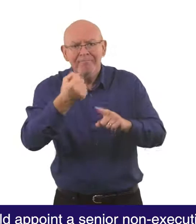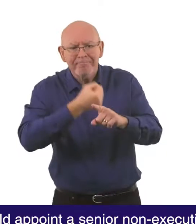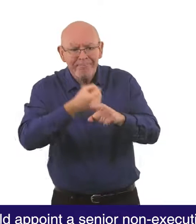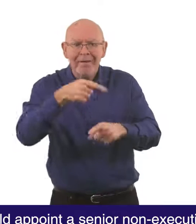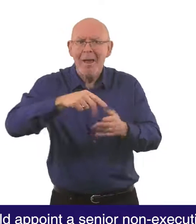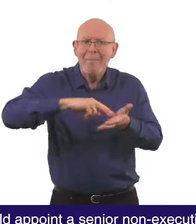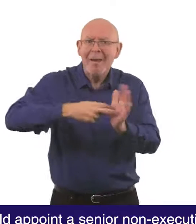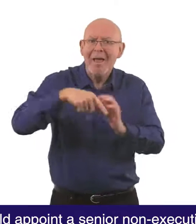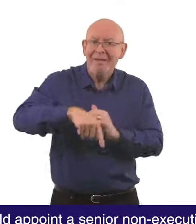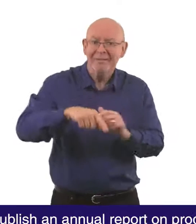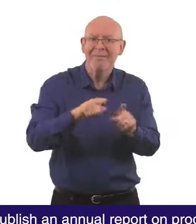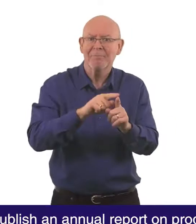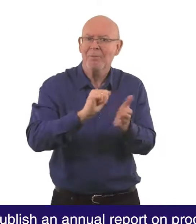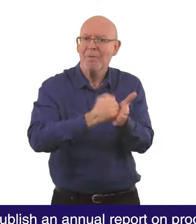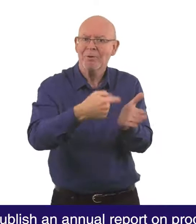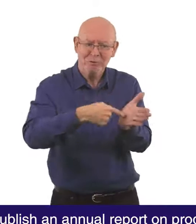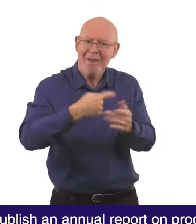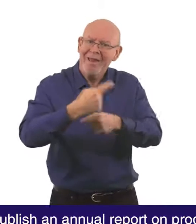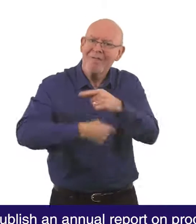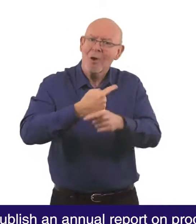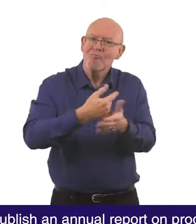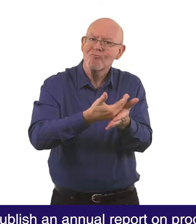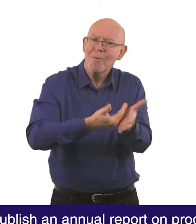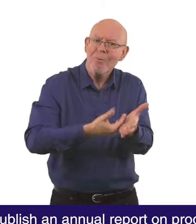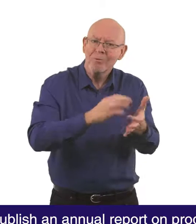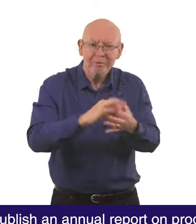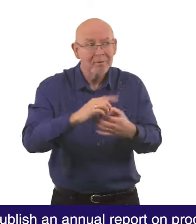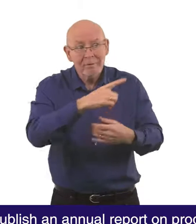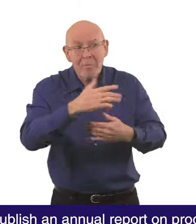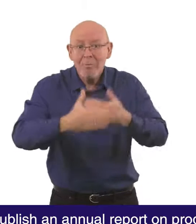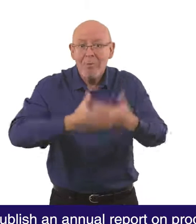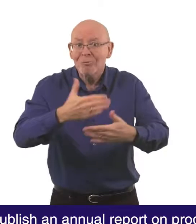and publish an annual report on progress.